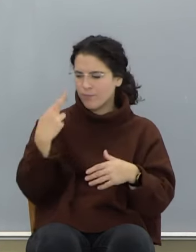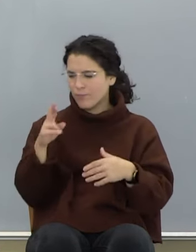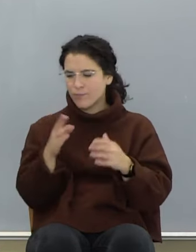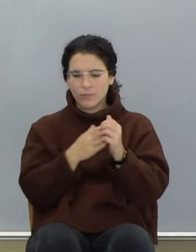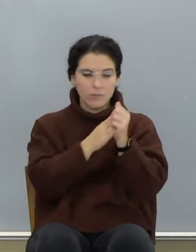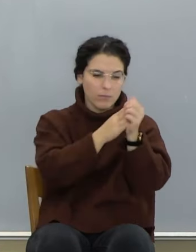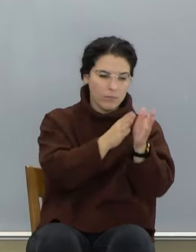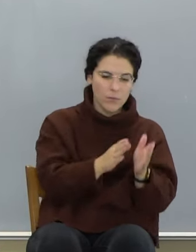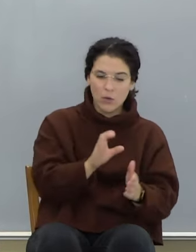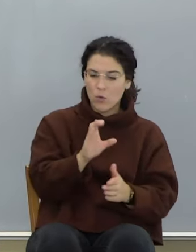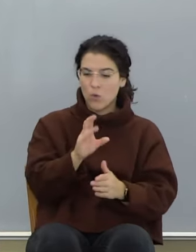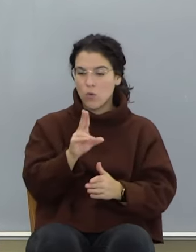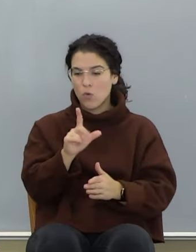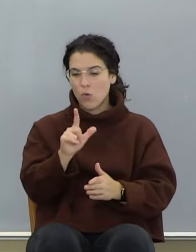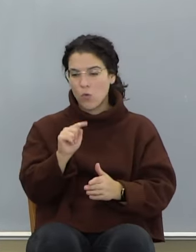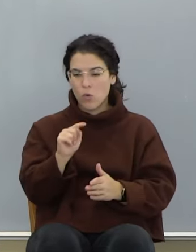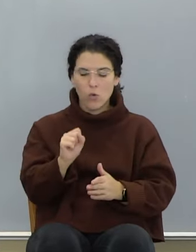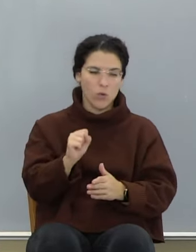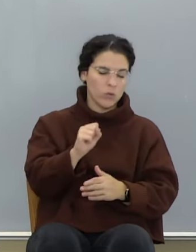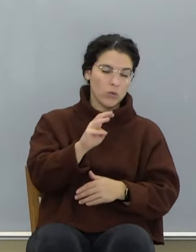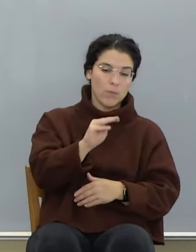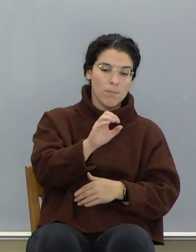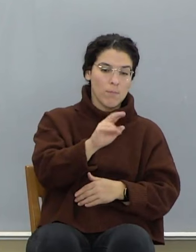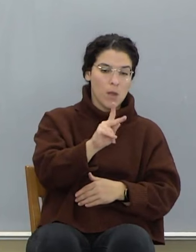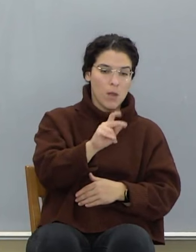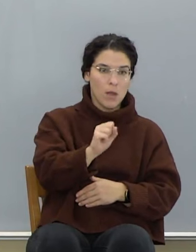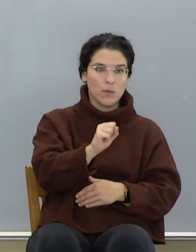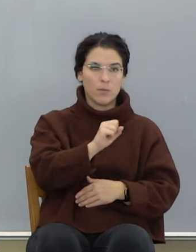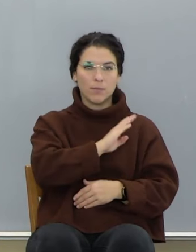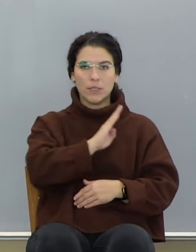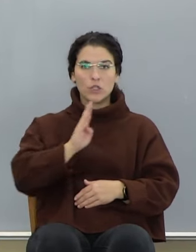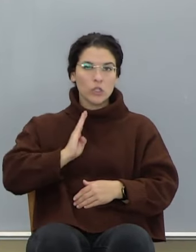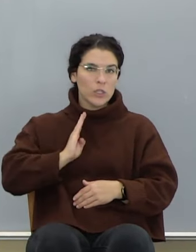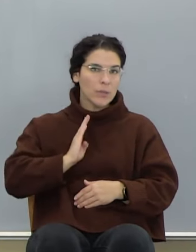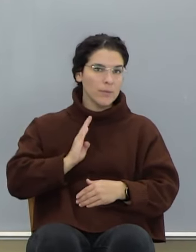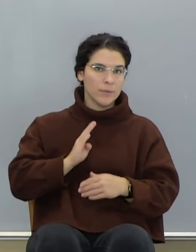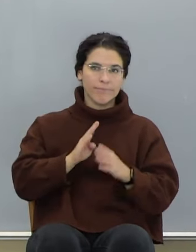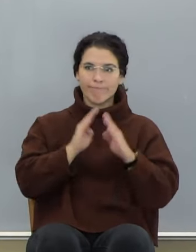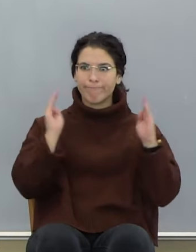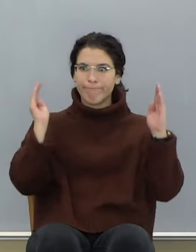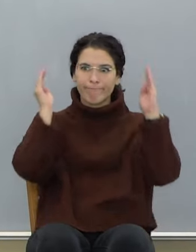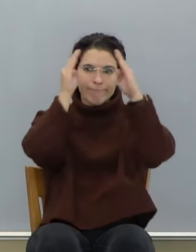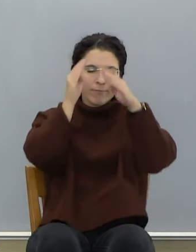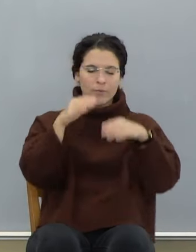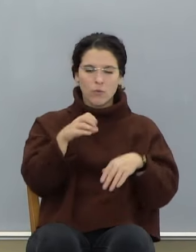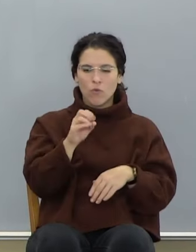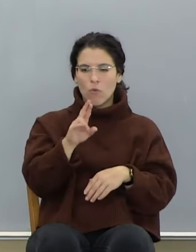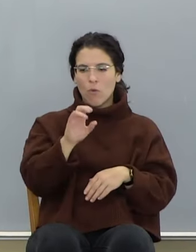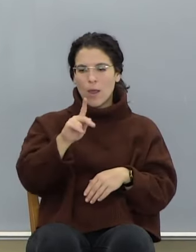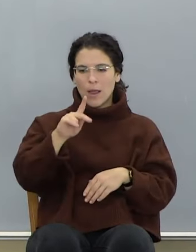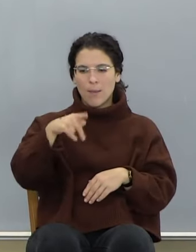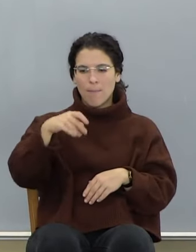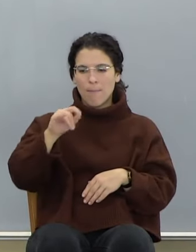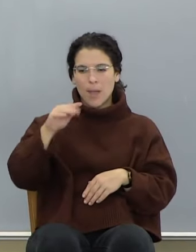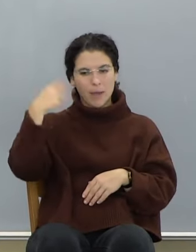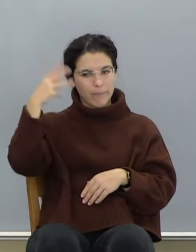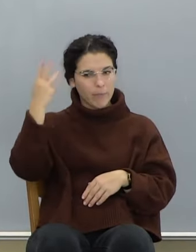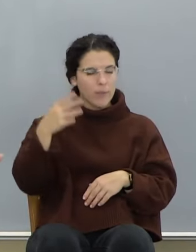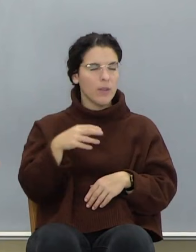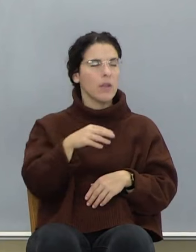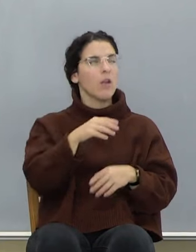cults, monks, priests, bishops, crackpots. You've got people that will resort to astronomy,